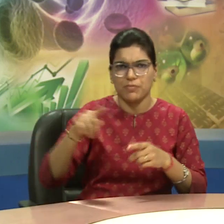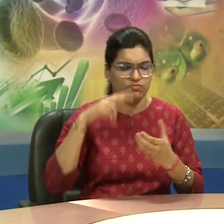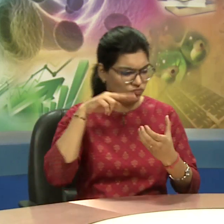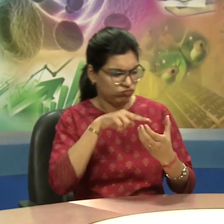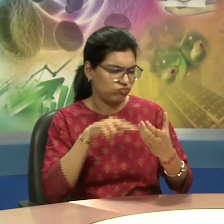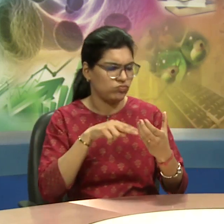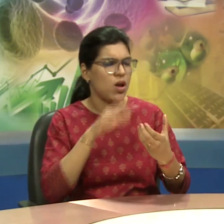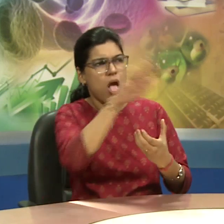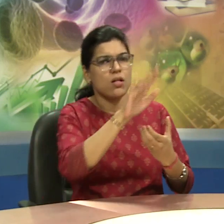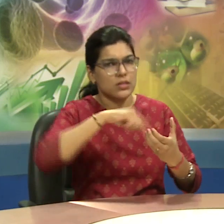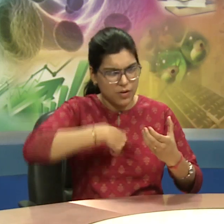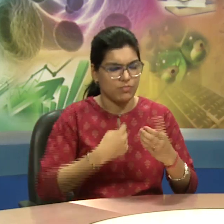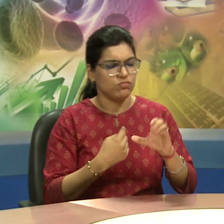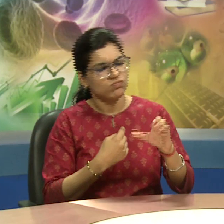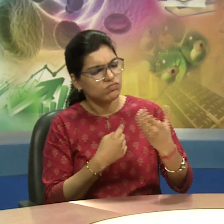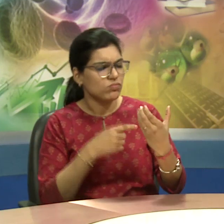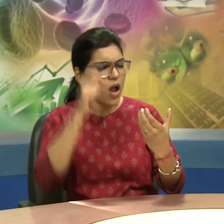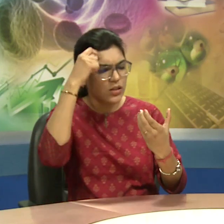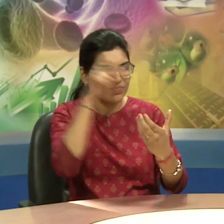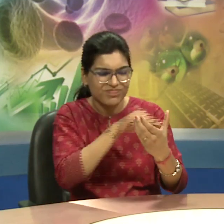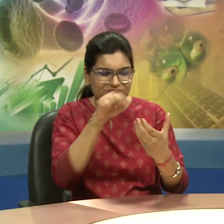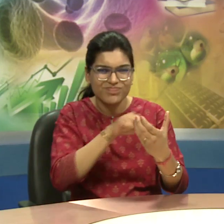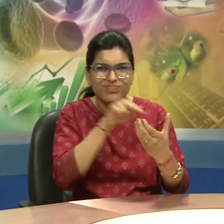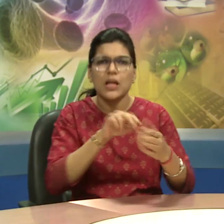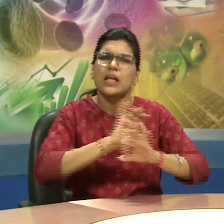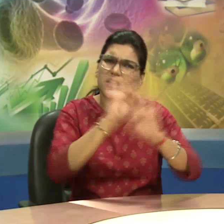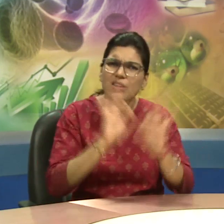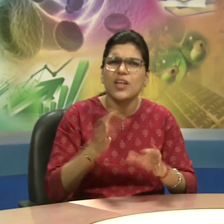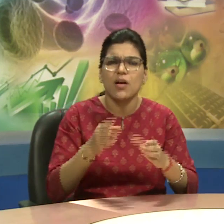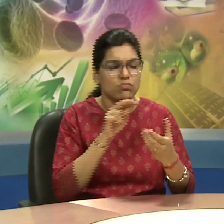information and choices as far